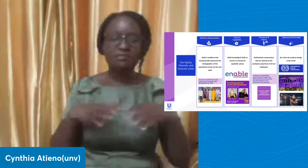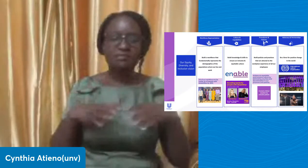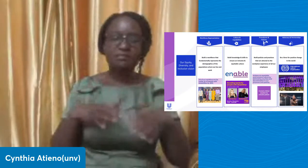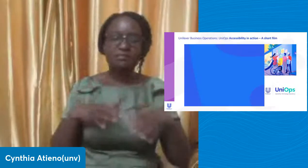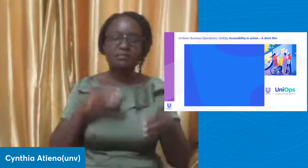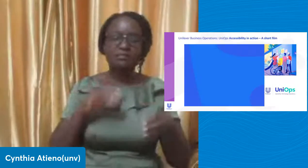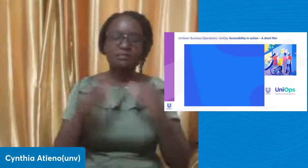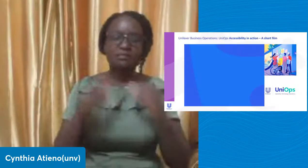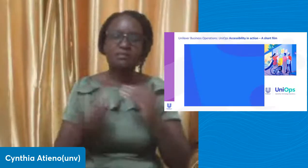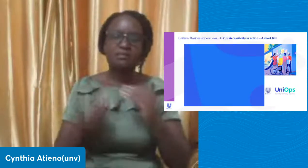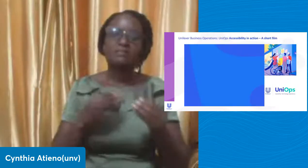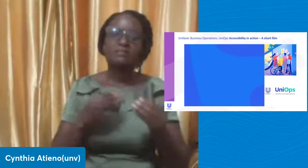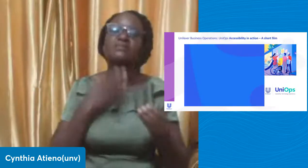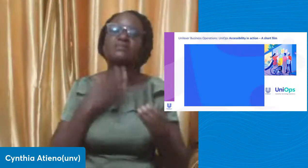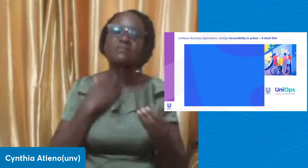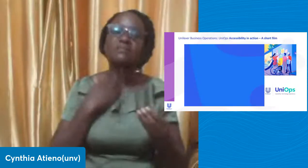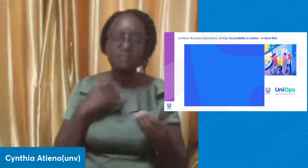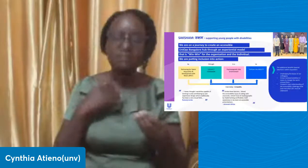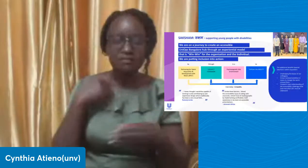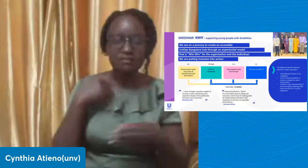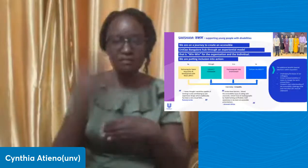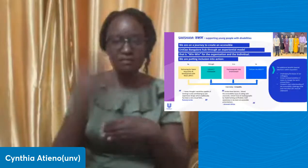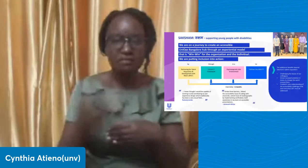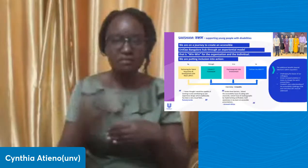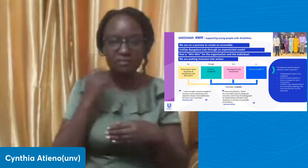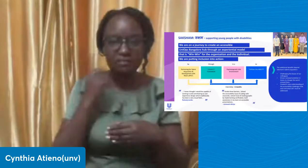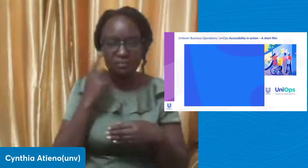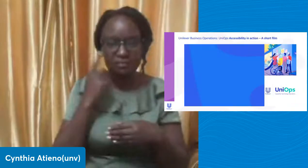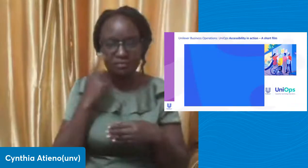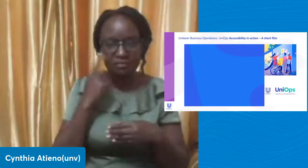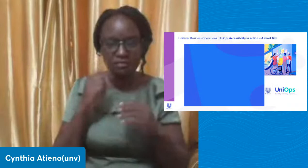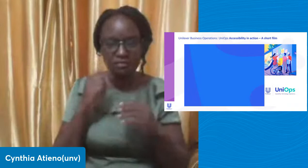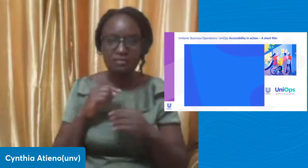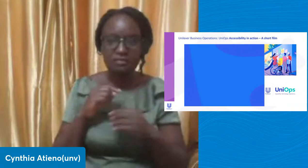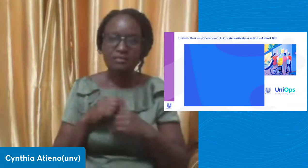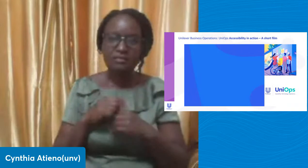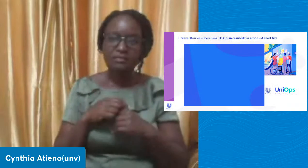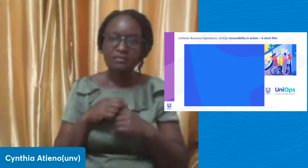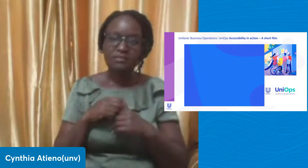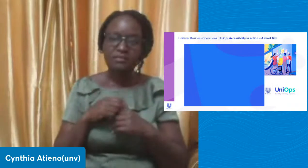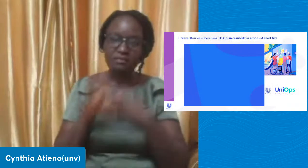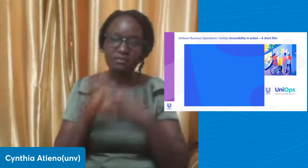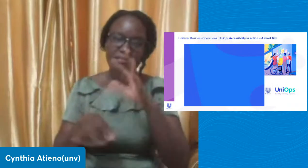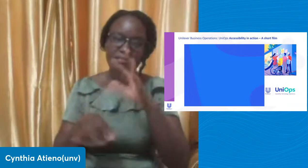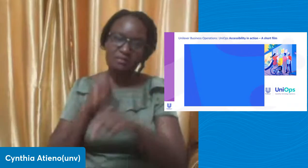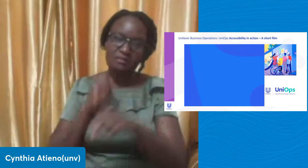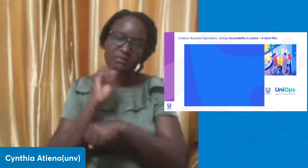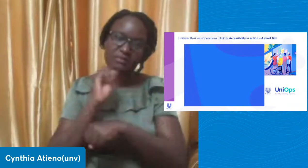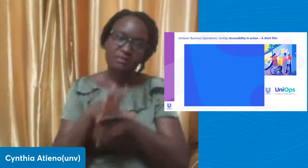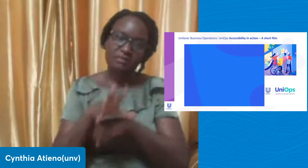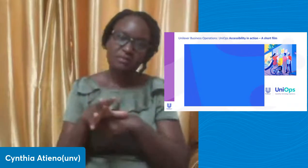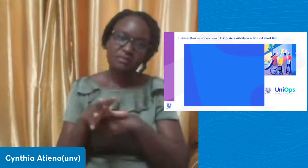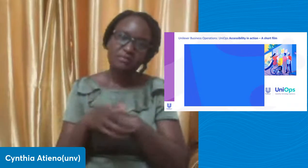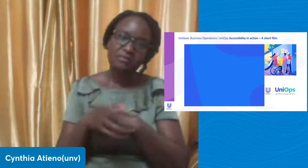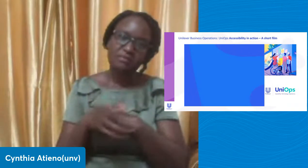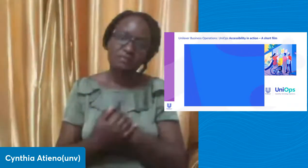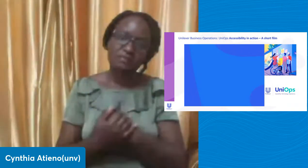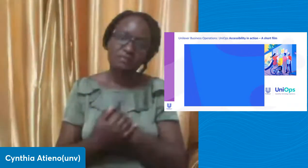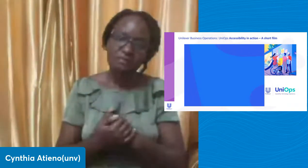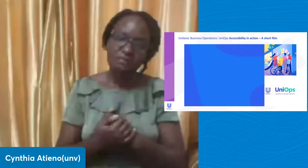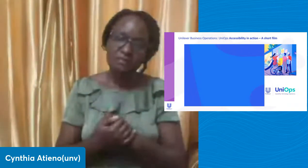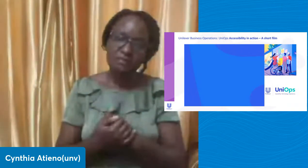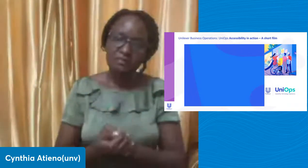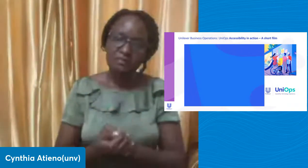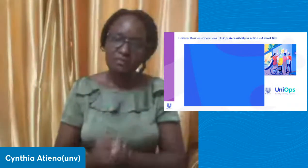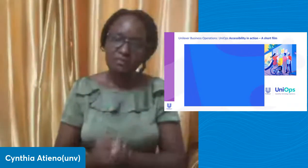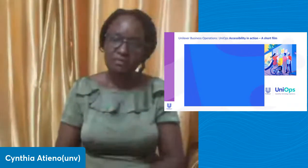is show you a short film of how we bring that to life at Unilever. This is how kind of